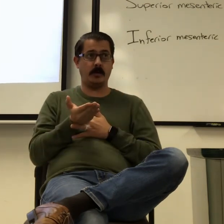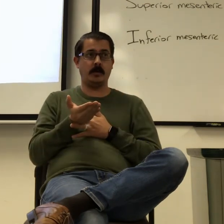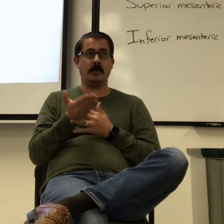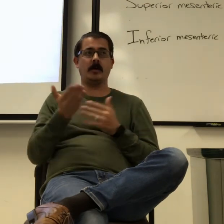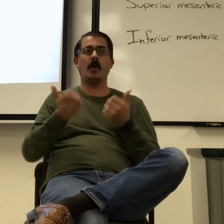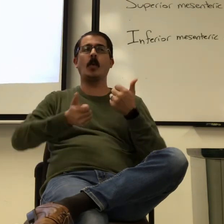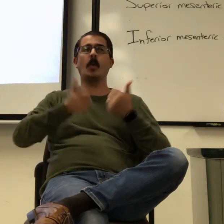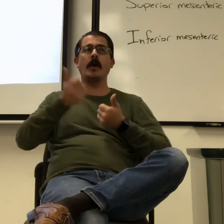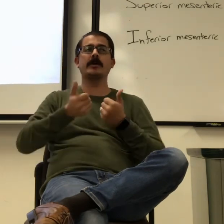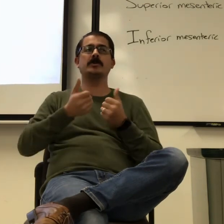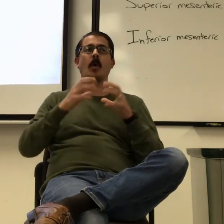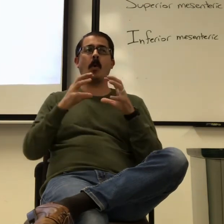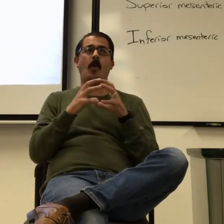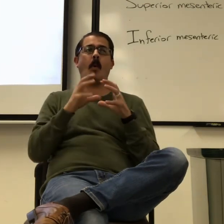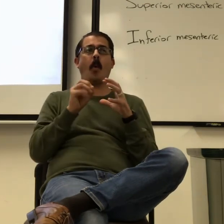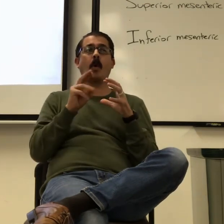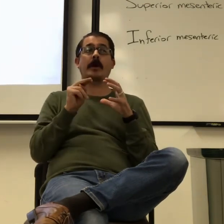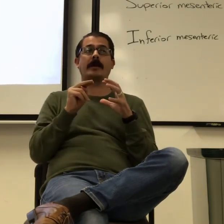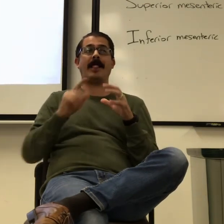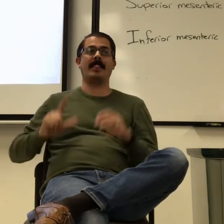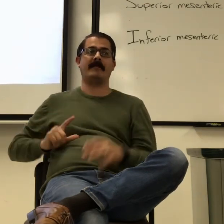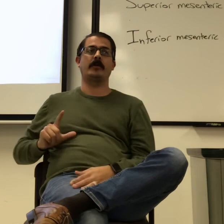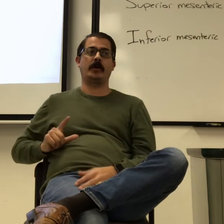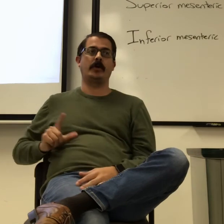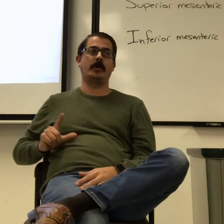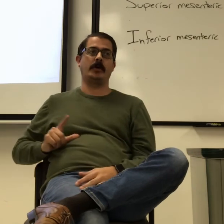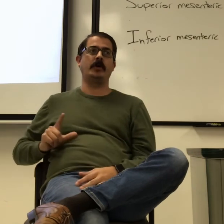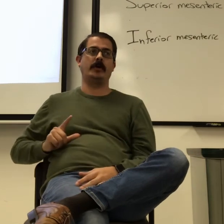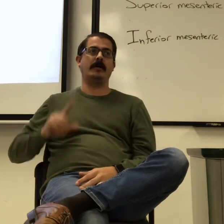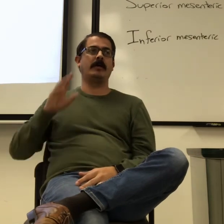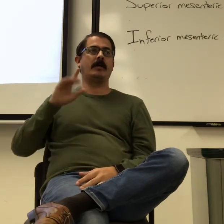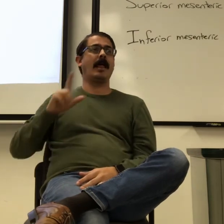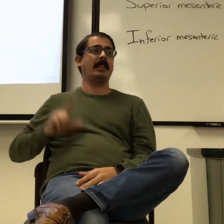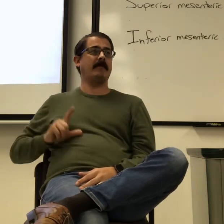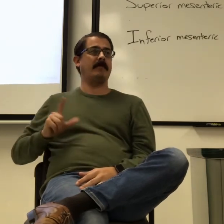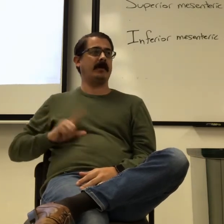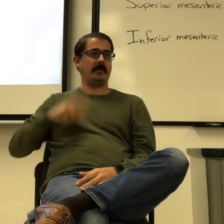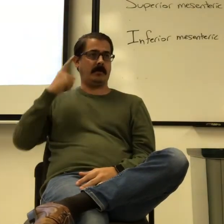organ? Liver. Liver.